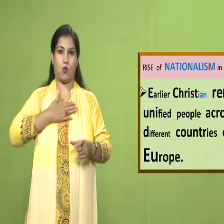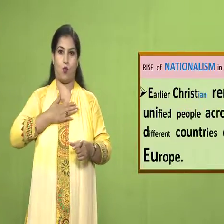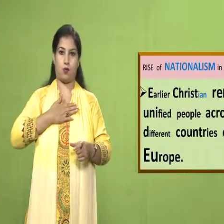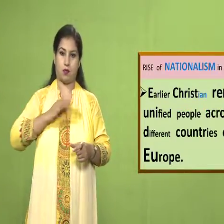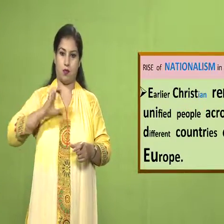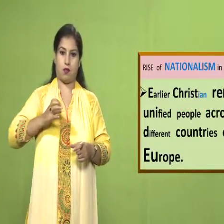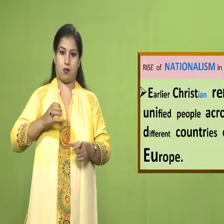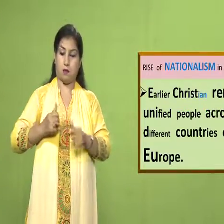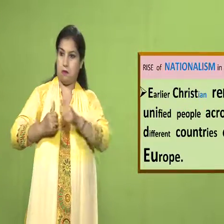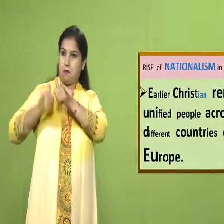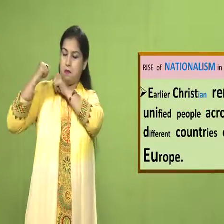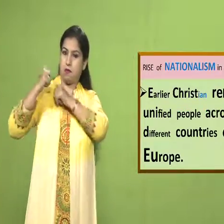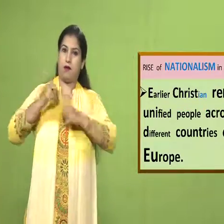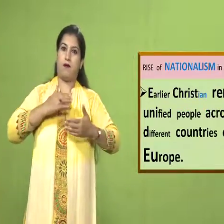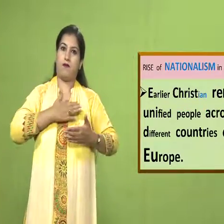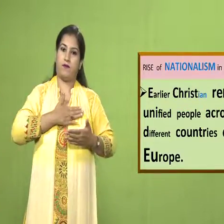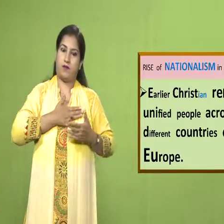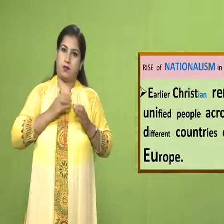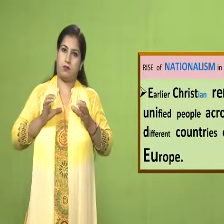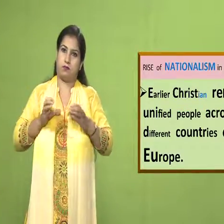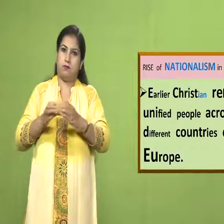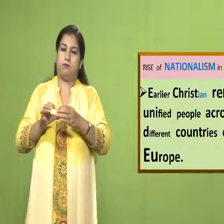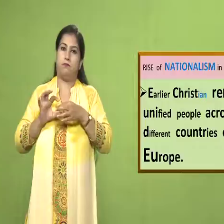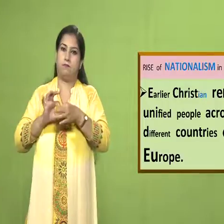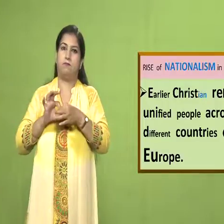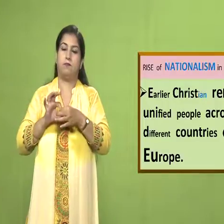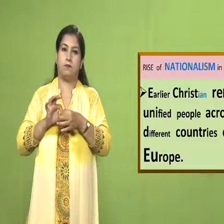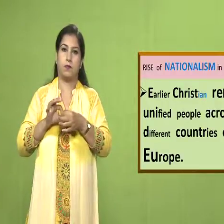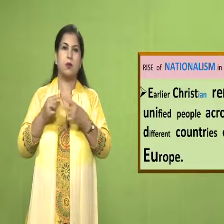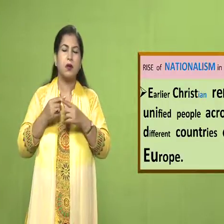While earlier, religion was a factor that